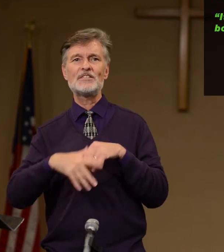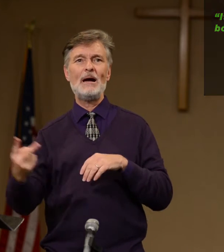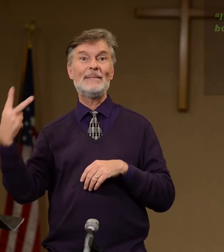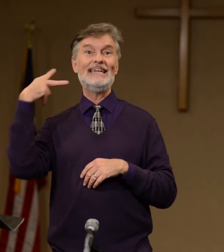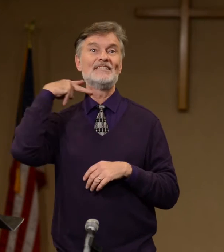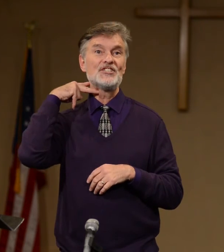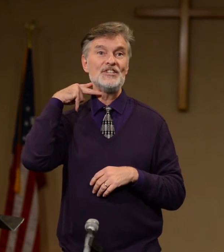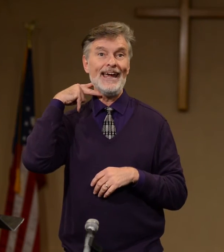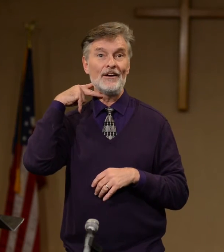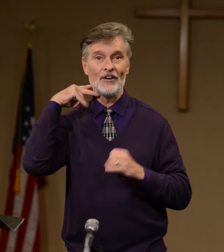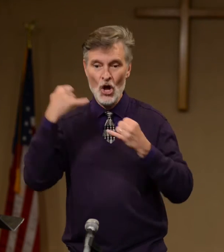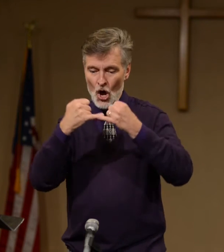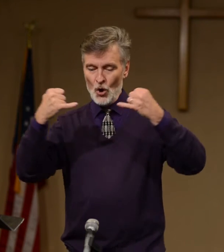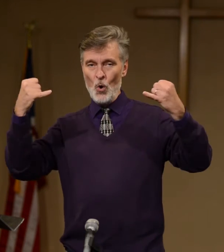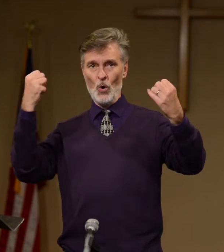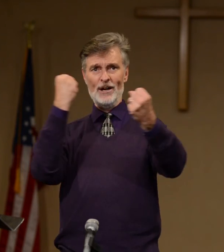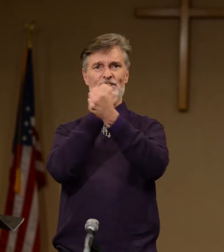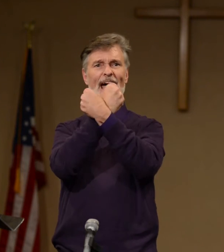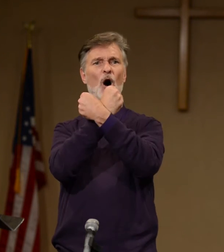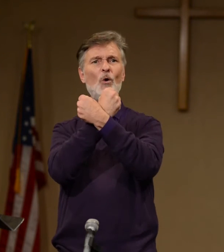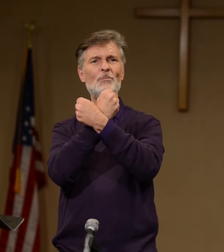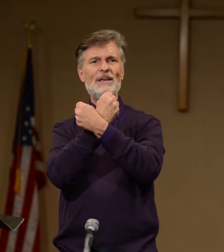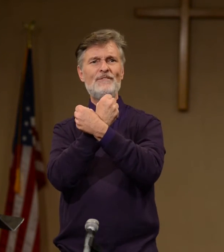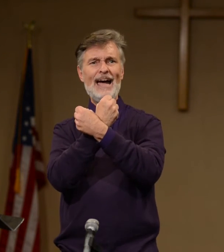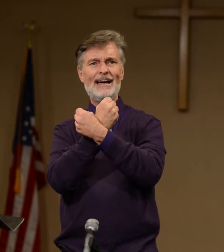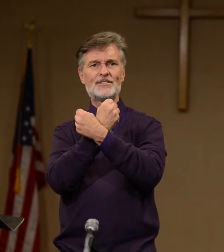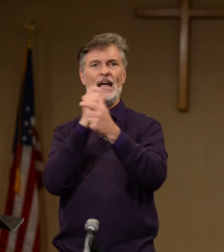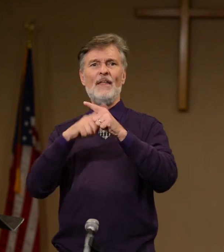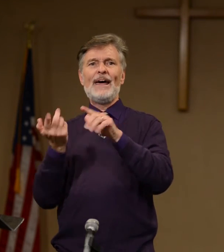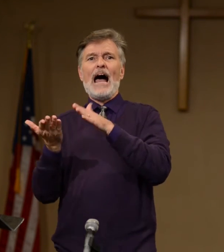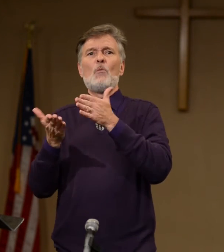about being ensnared, cords that hold me fast, that I will